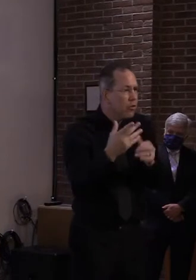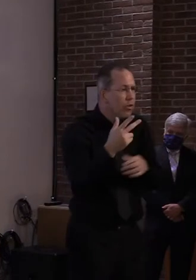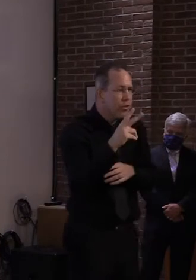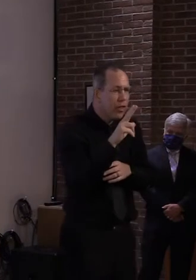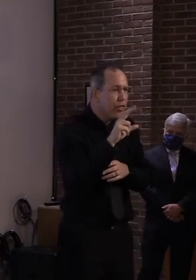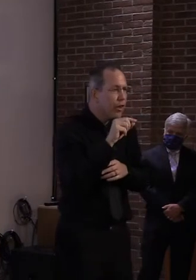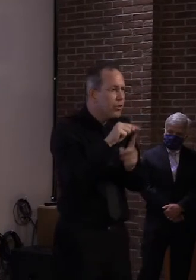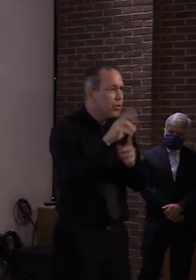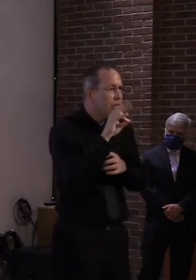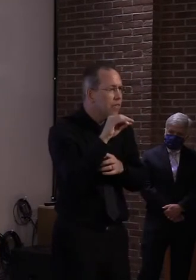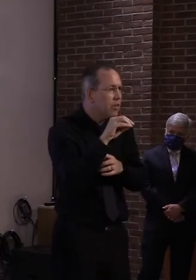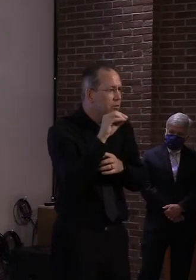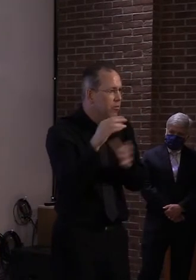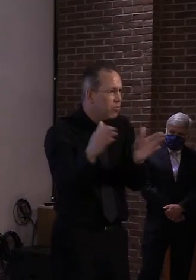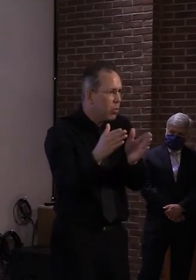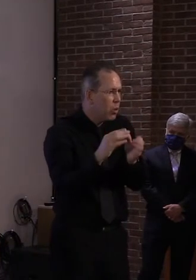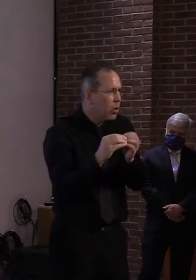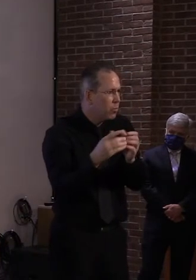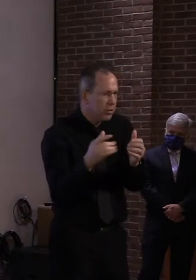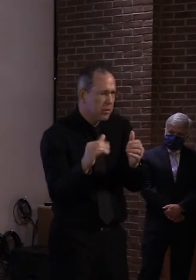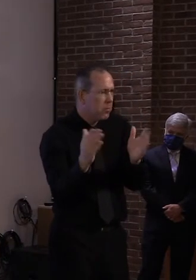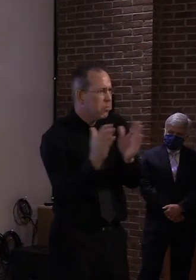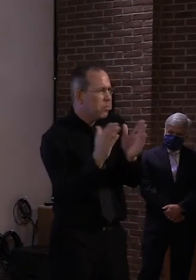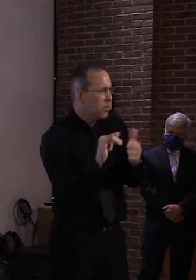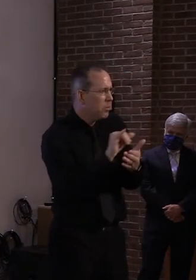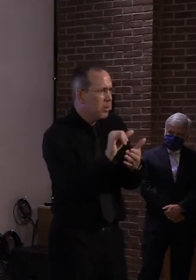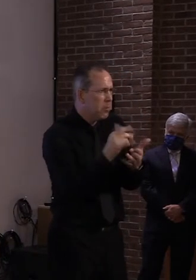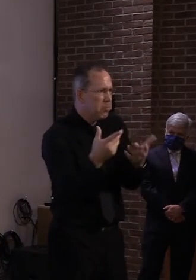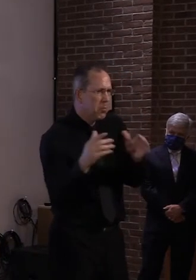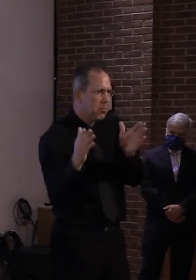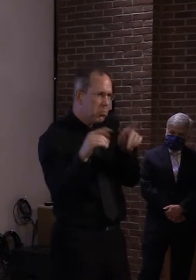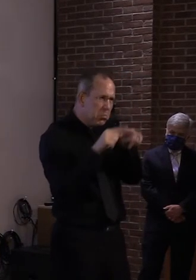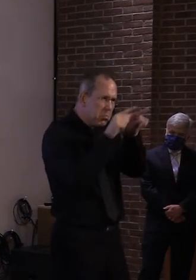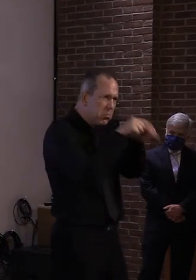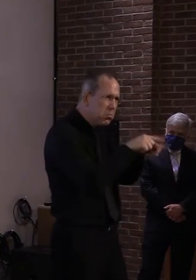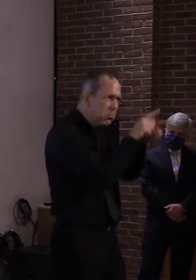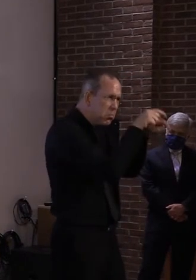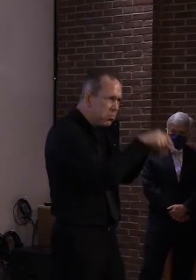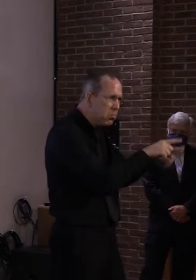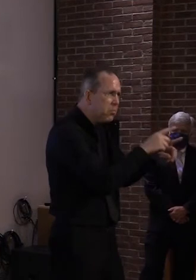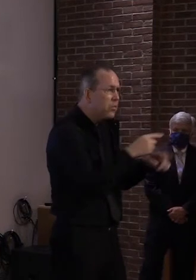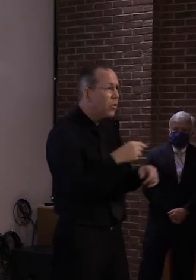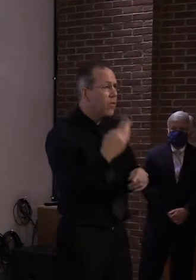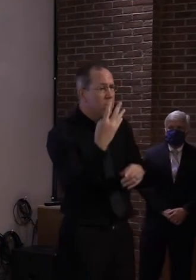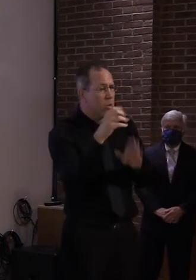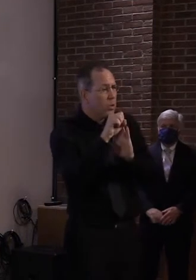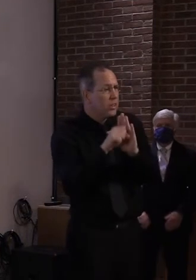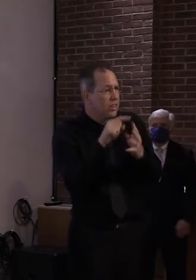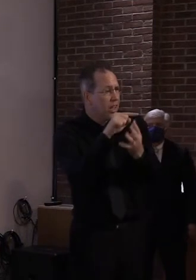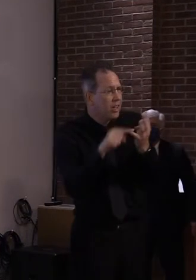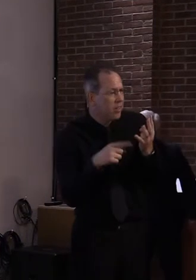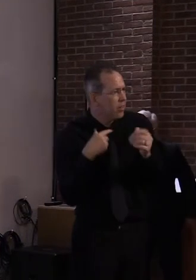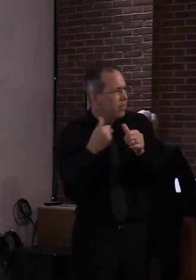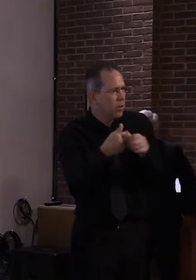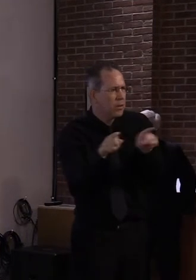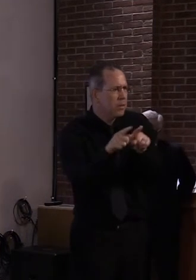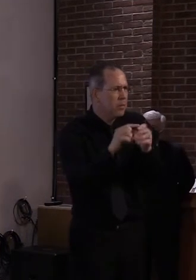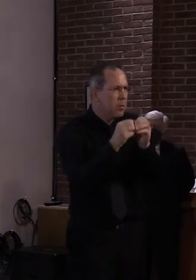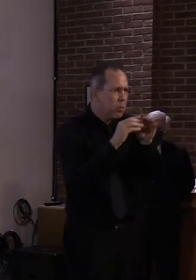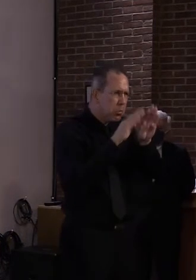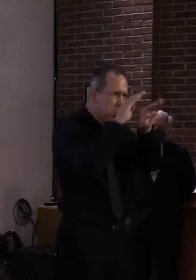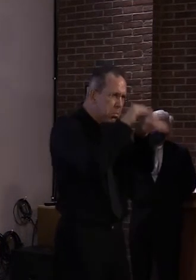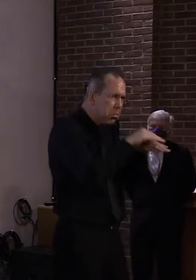recently, when you see these outbreaks occurring, you know, it's a very similar story. If you scan their media, you see that they're experiencing outbreaks at work sites,